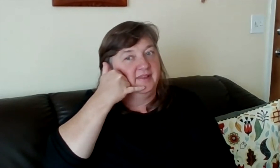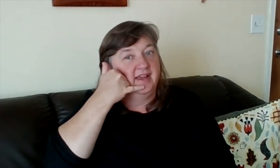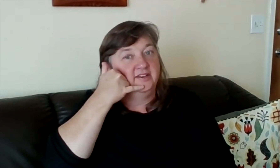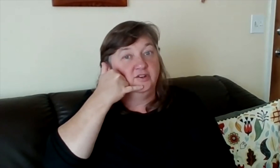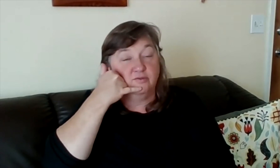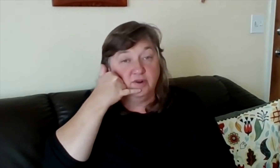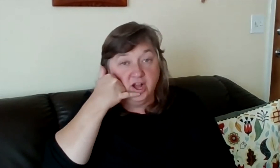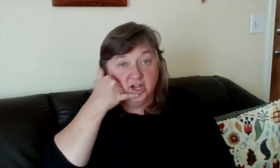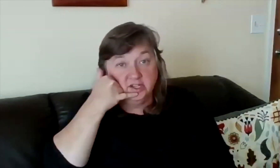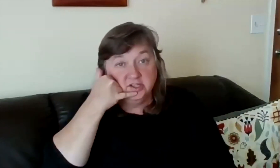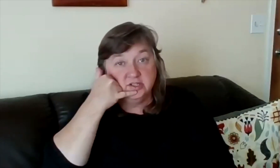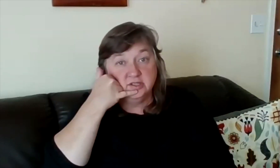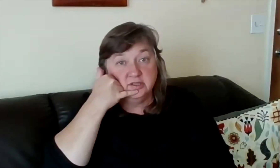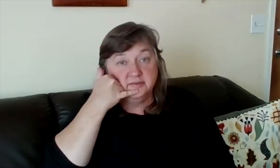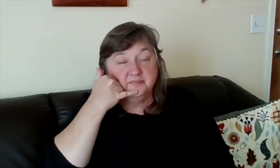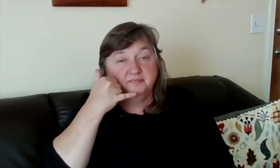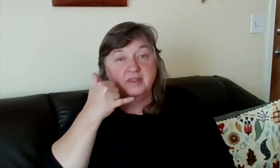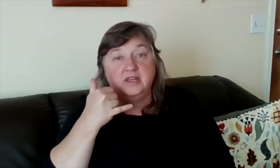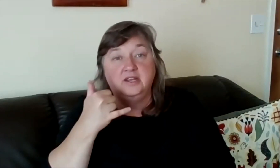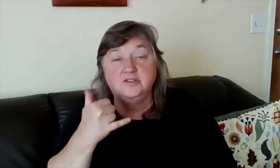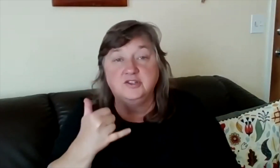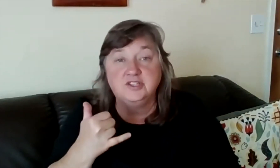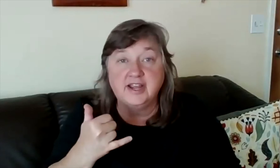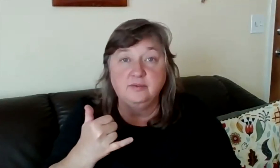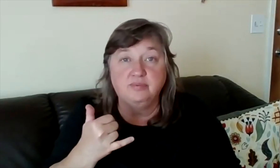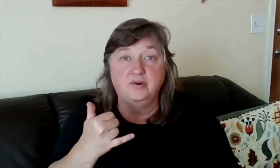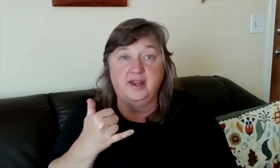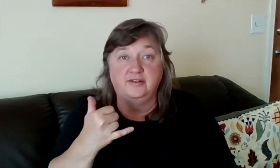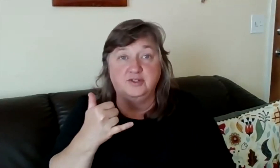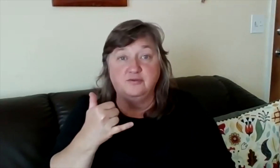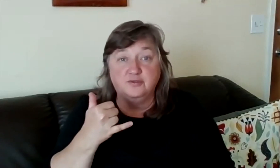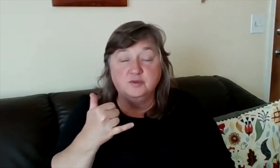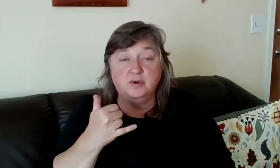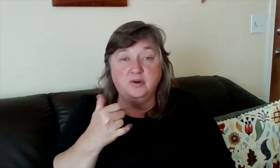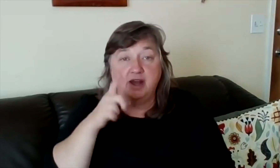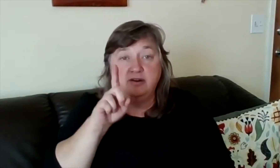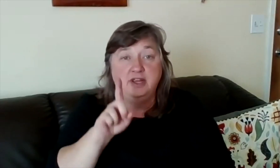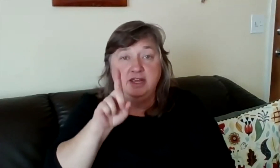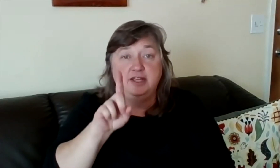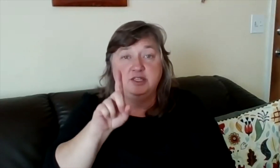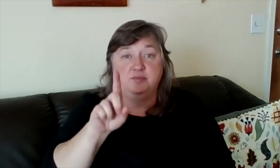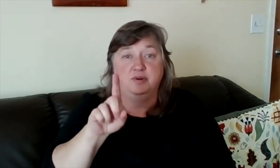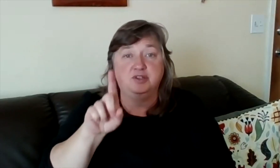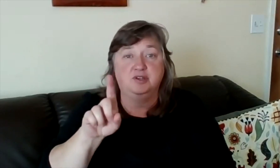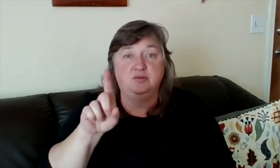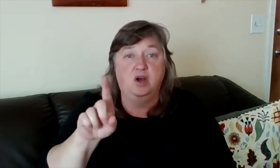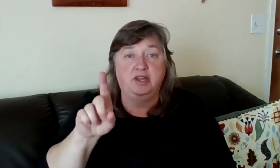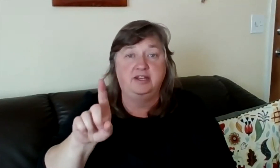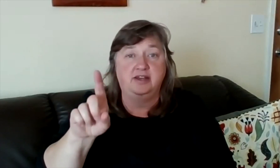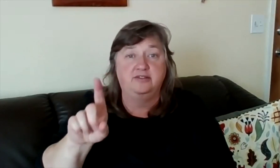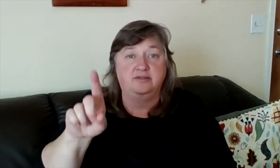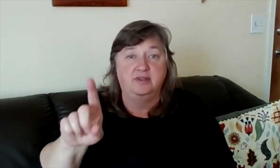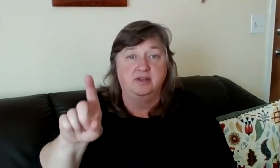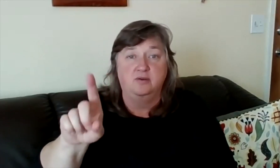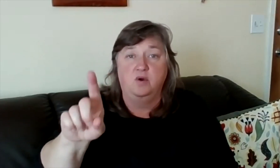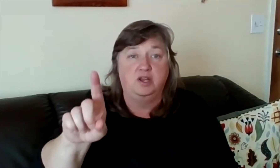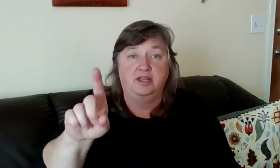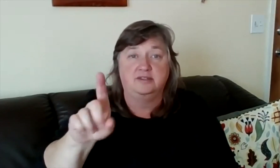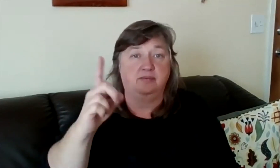And garage, here's your second pronoun. So your first pronoun is a person walking